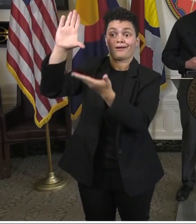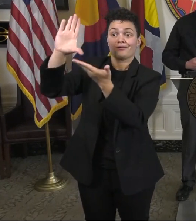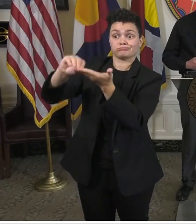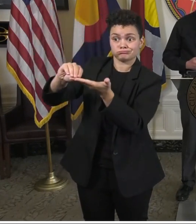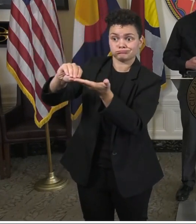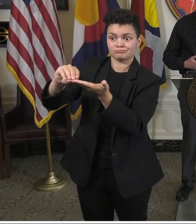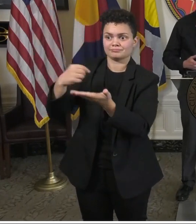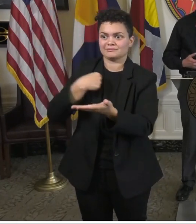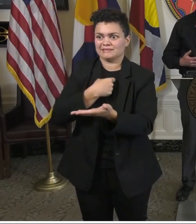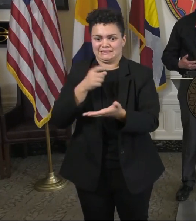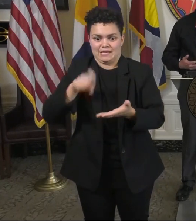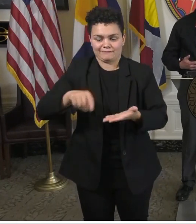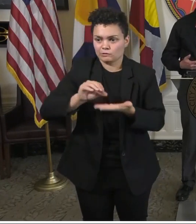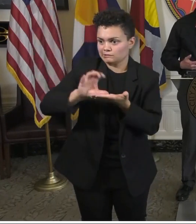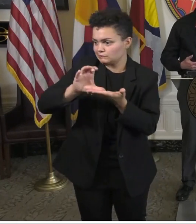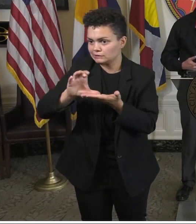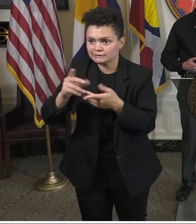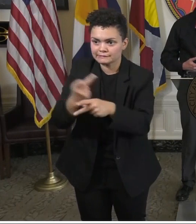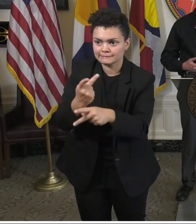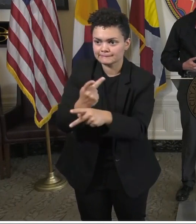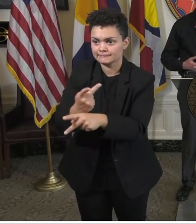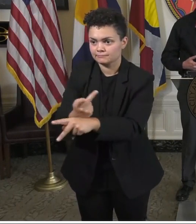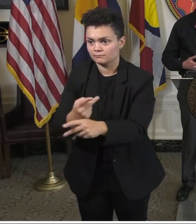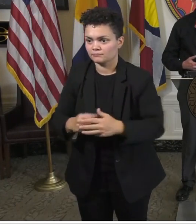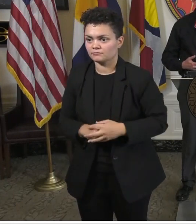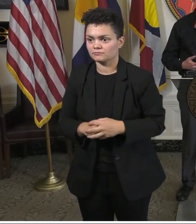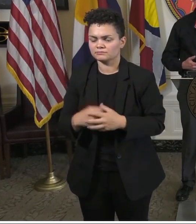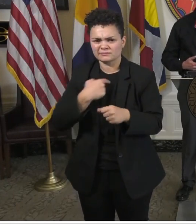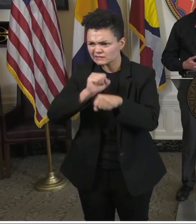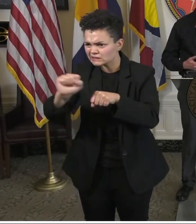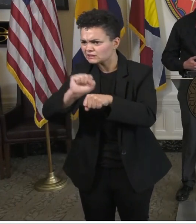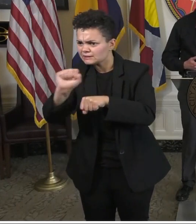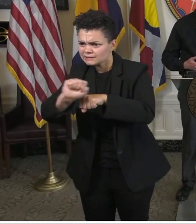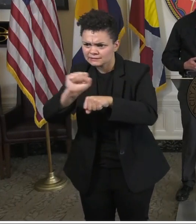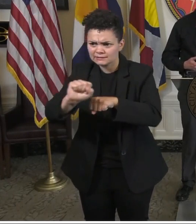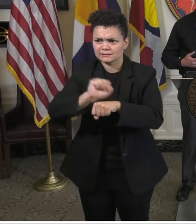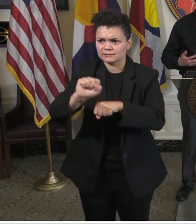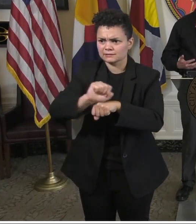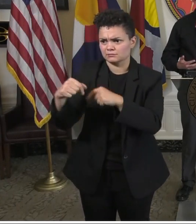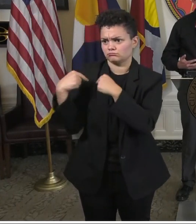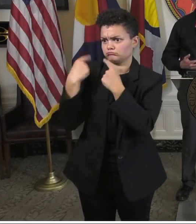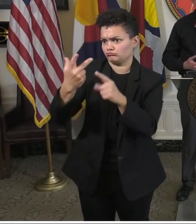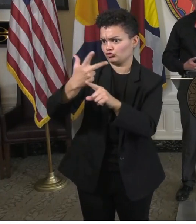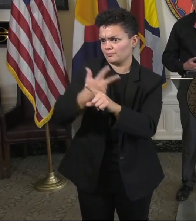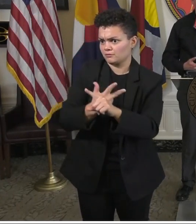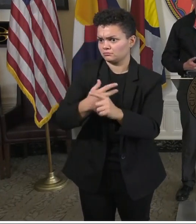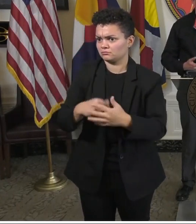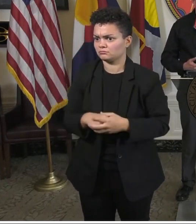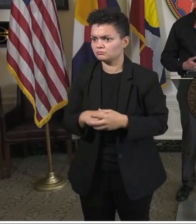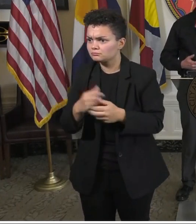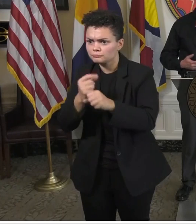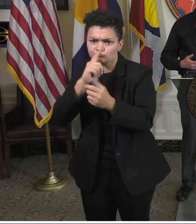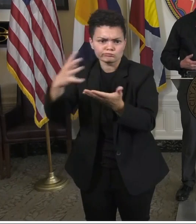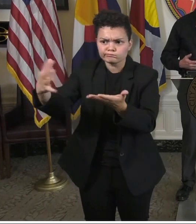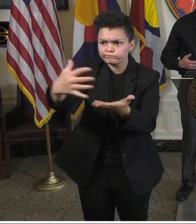on our own. And we put through a robust effort here in the city over the last 3 to 4 months to procure what we needed to